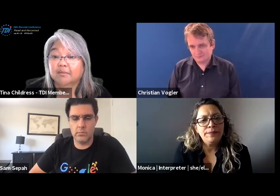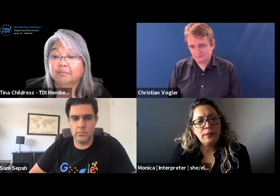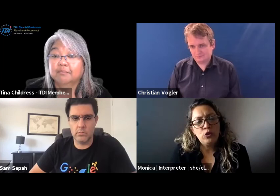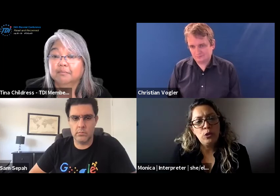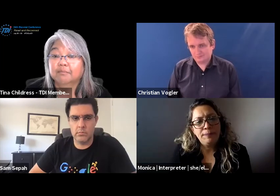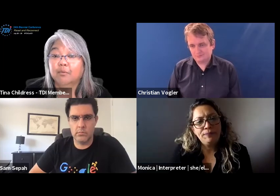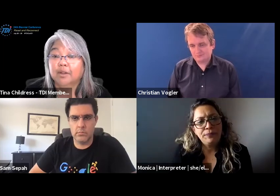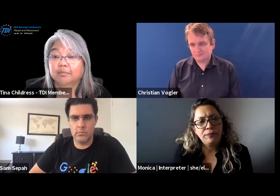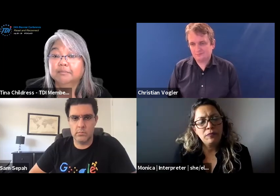Sure.